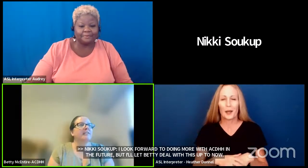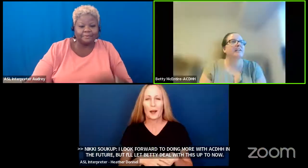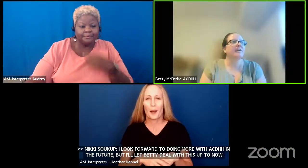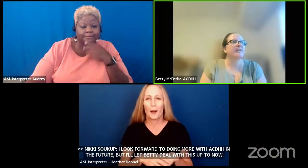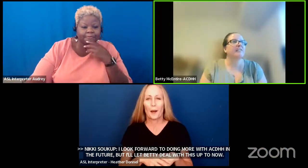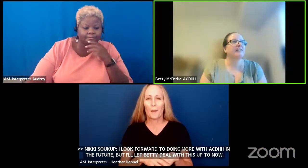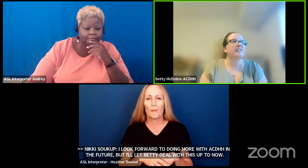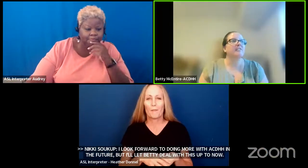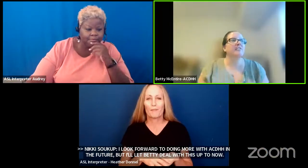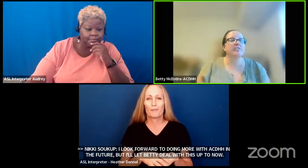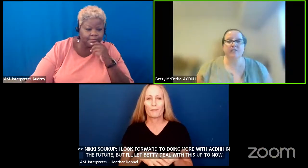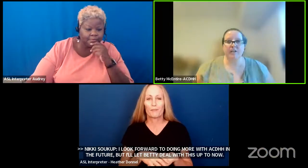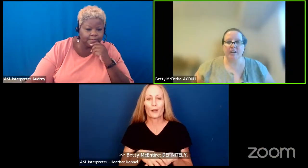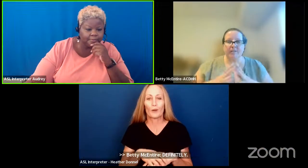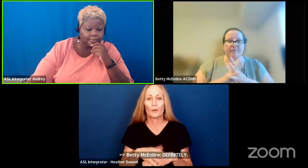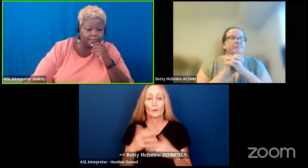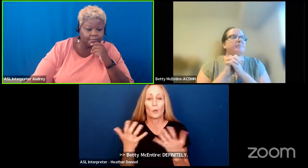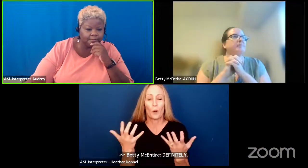So